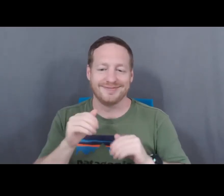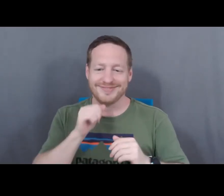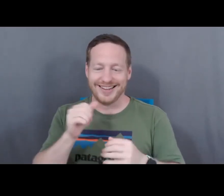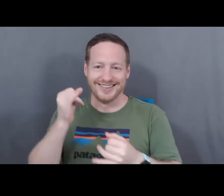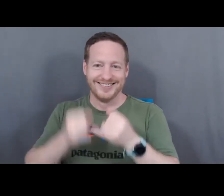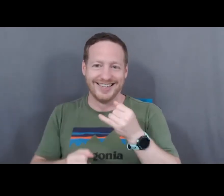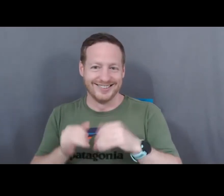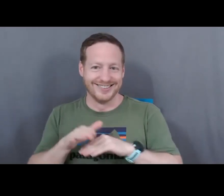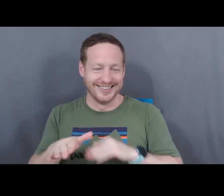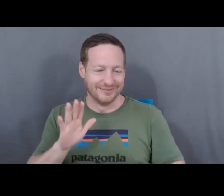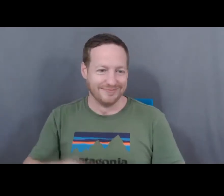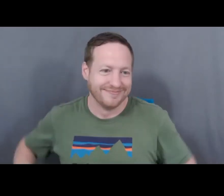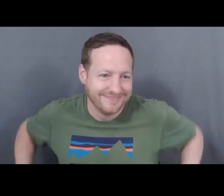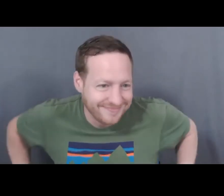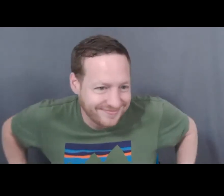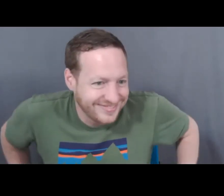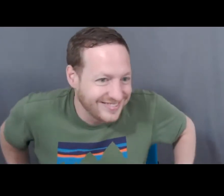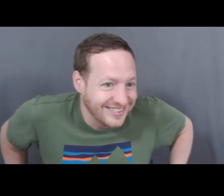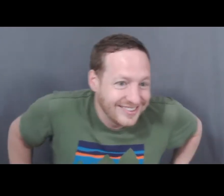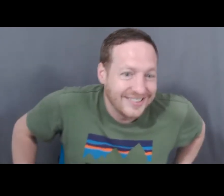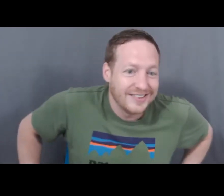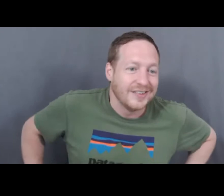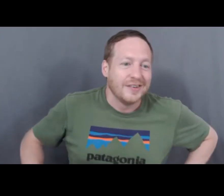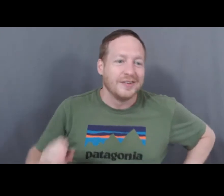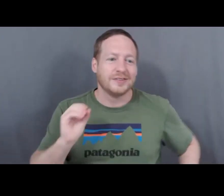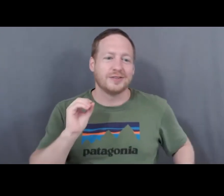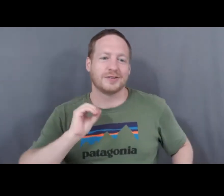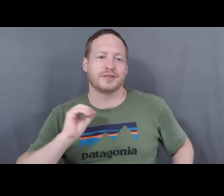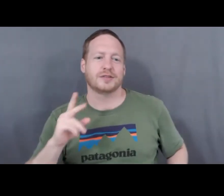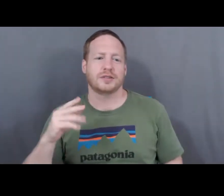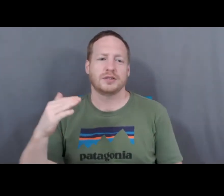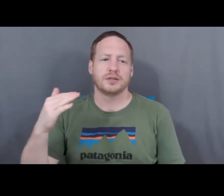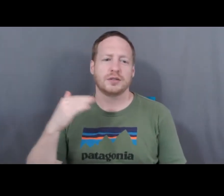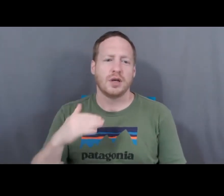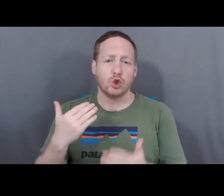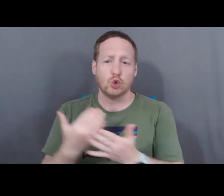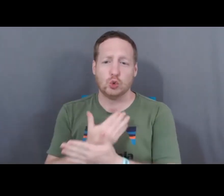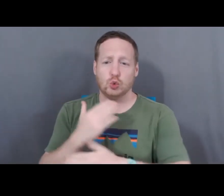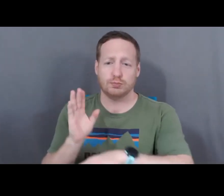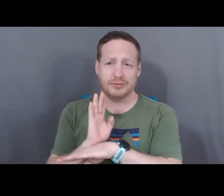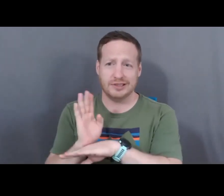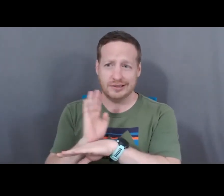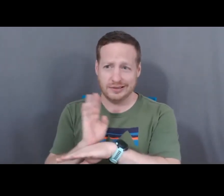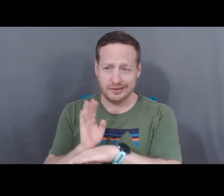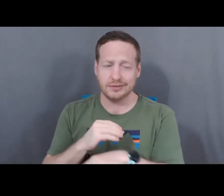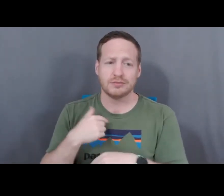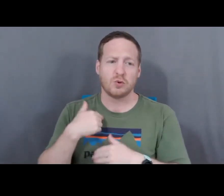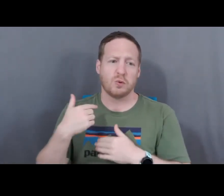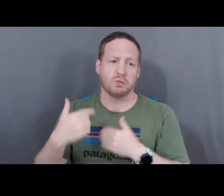This is the final step. This is not the final step. This is just the first. So next on the agenda is